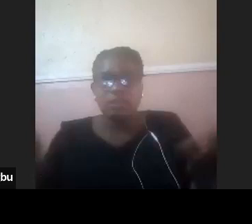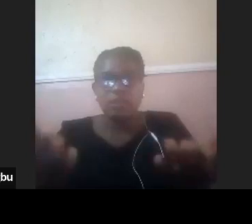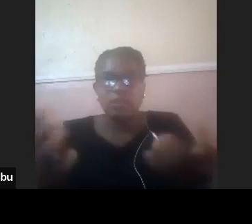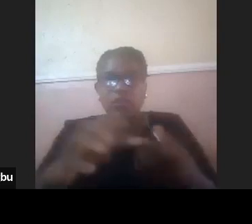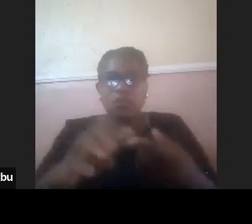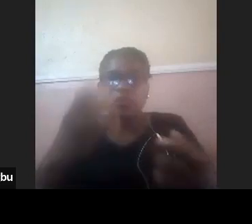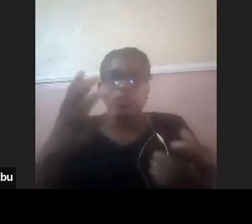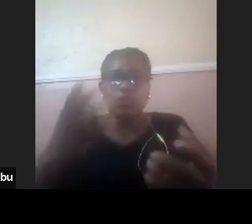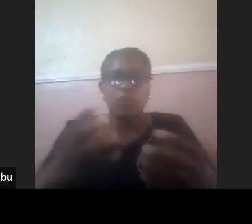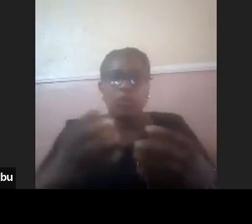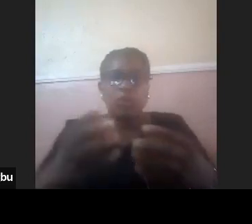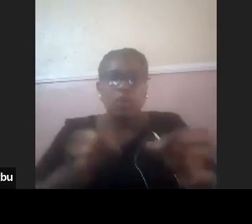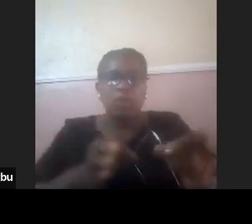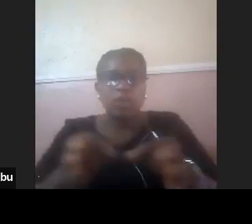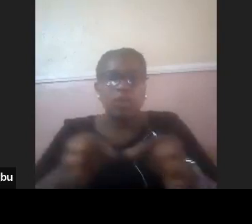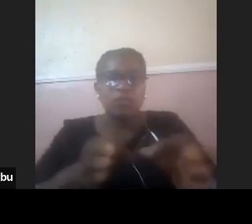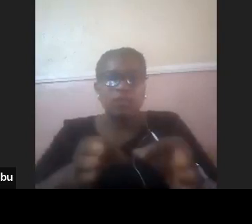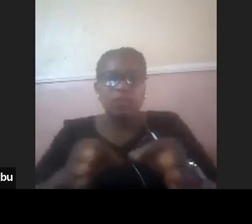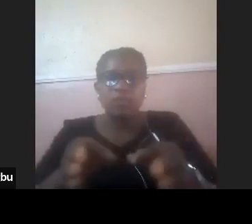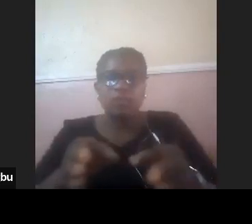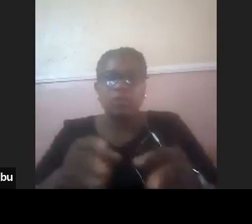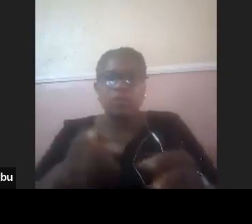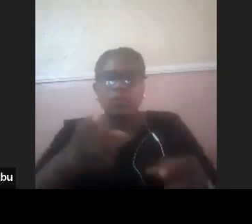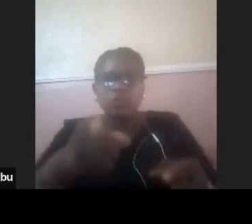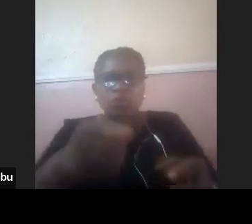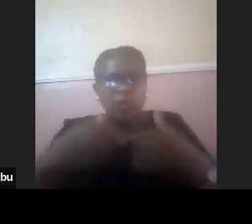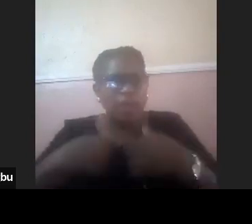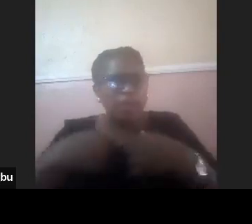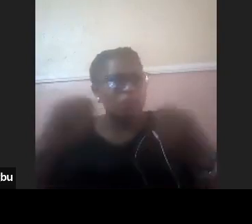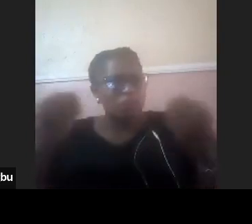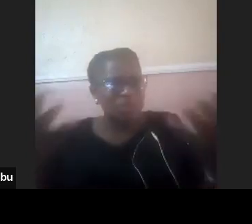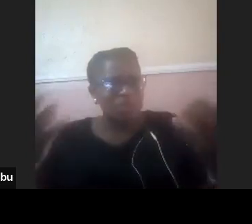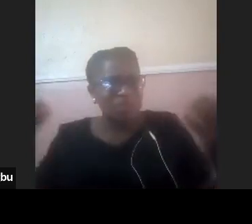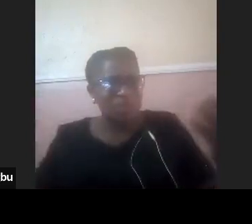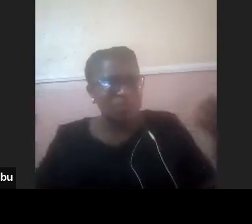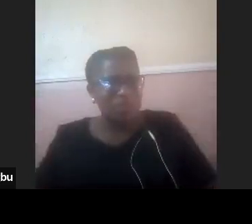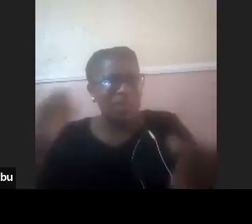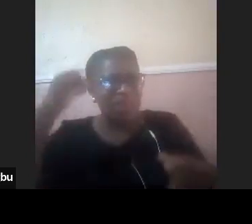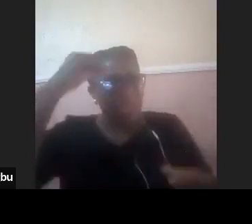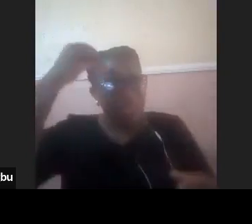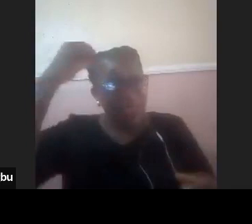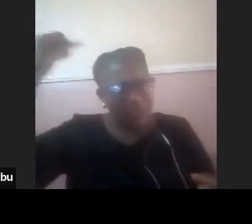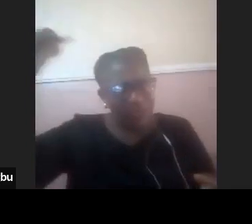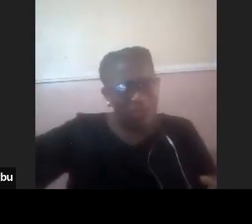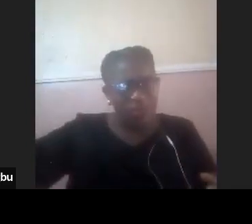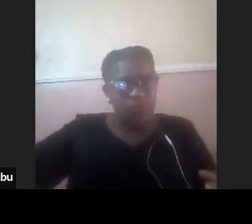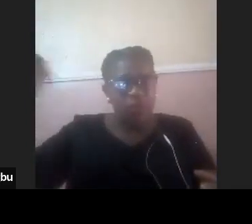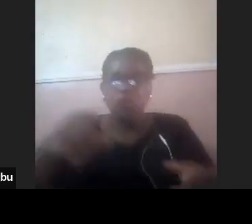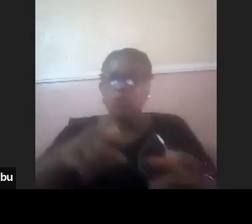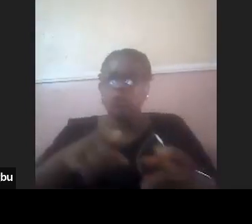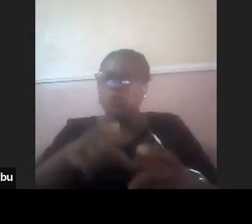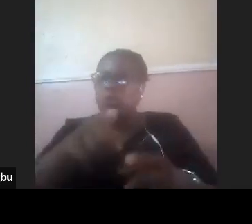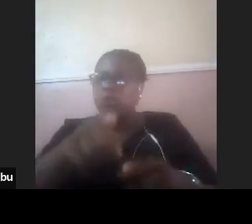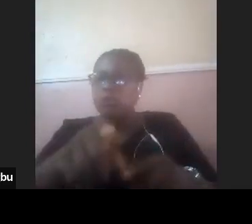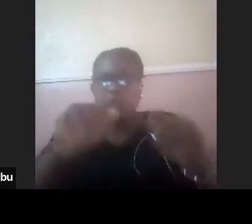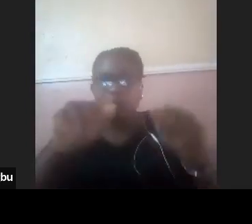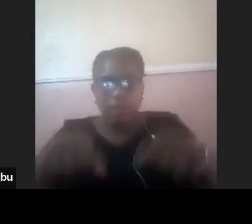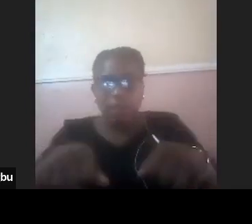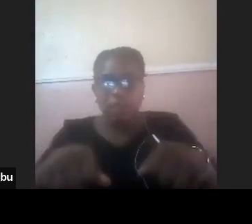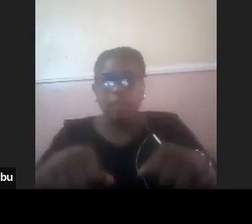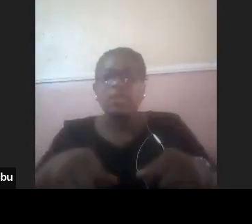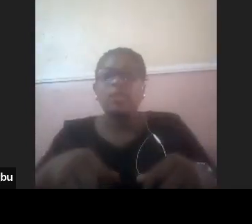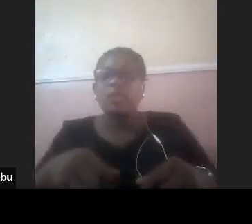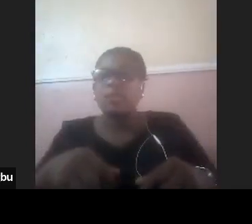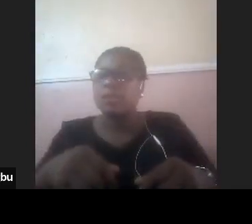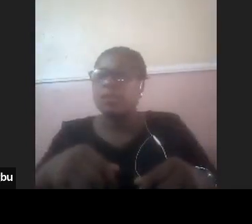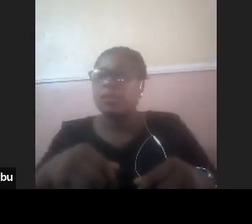you have so many ideas and you can get confused on what to do, on what to write, which idea